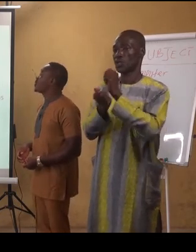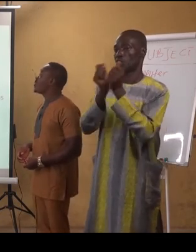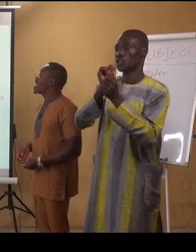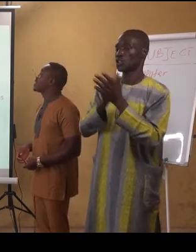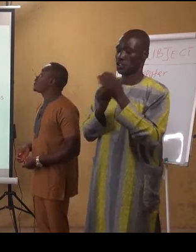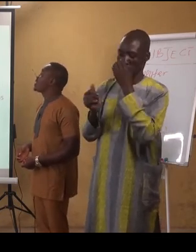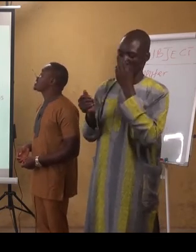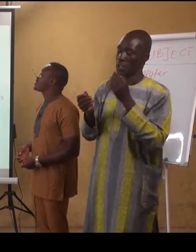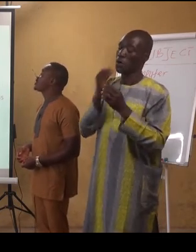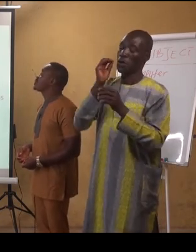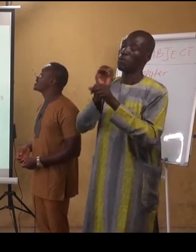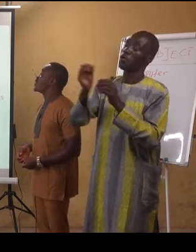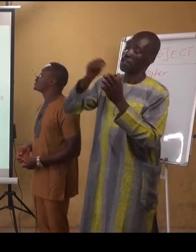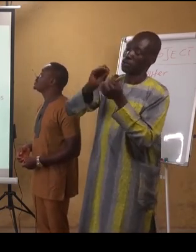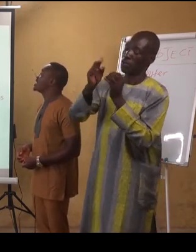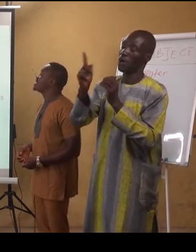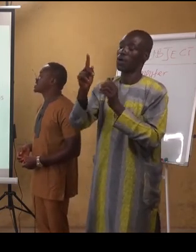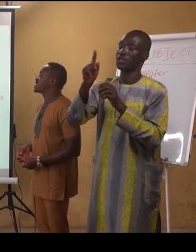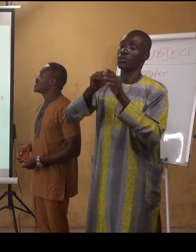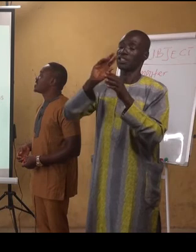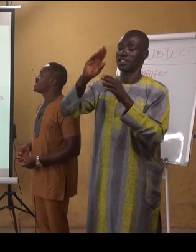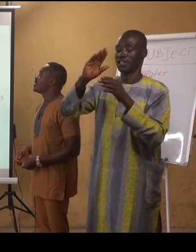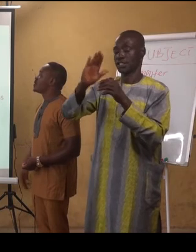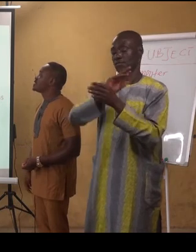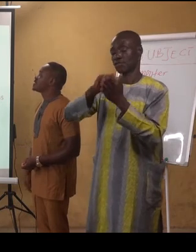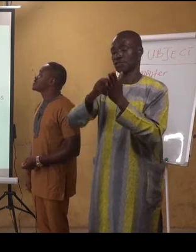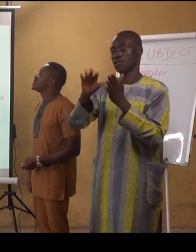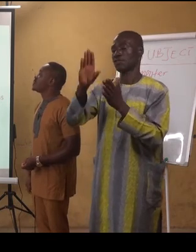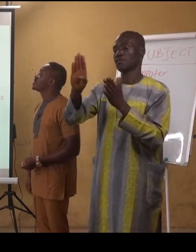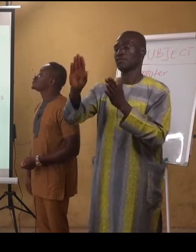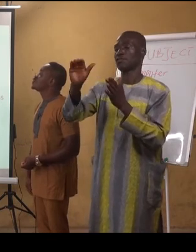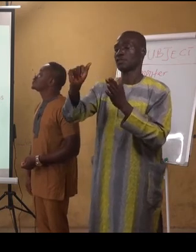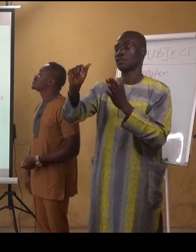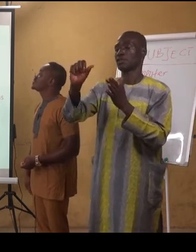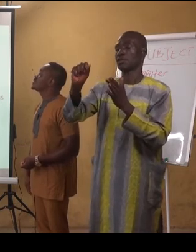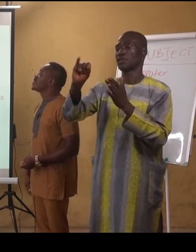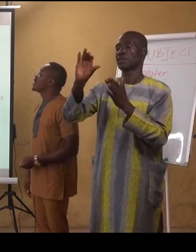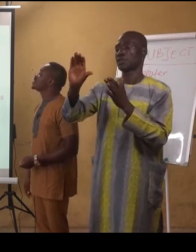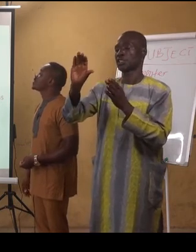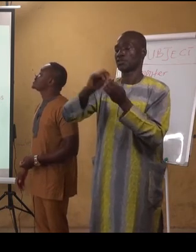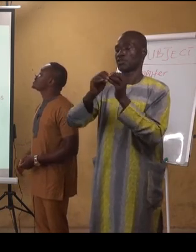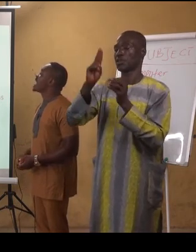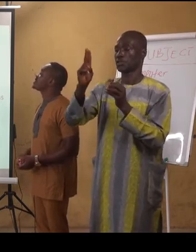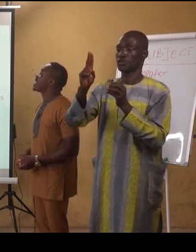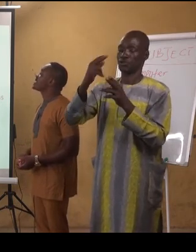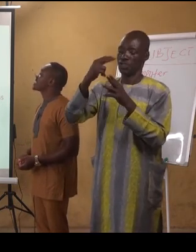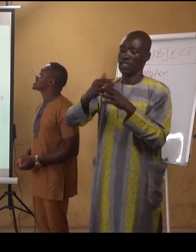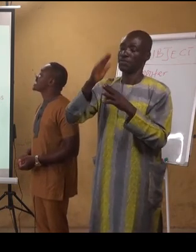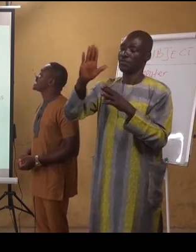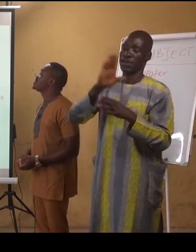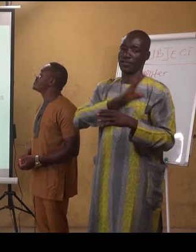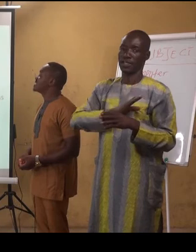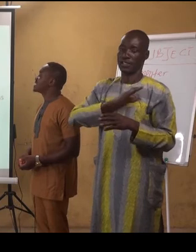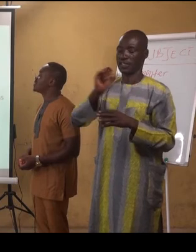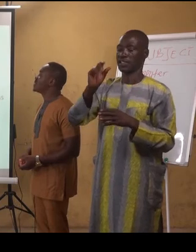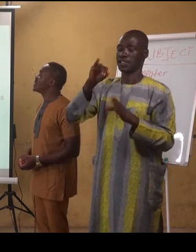again. Number 1, what is the full meaning of basic? Number 2, mention 5 characters